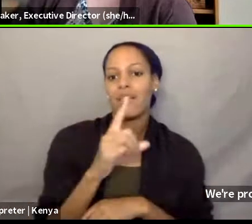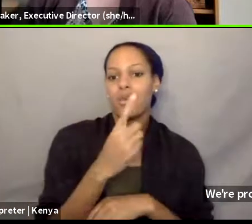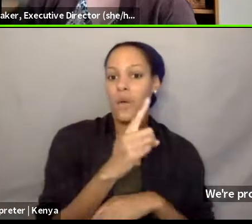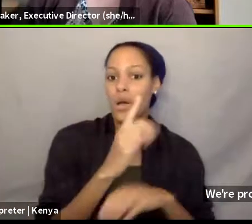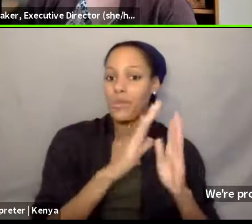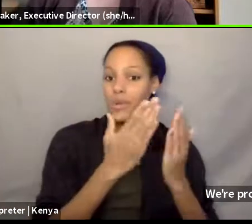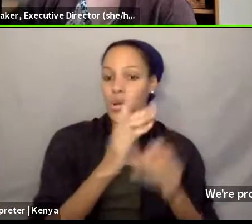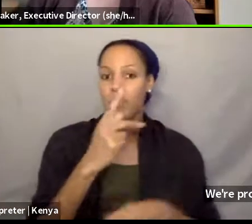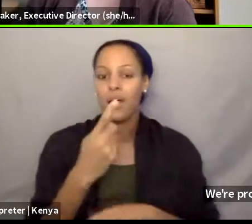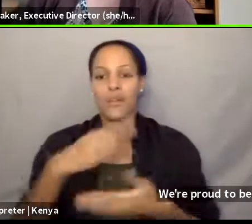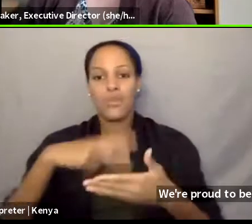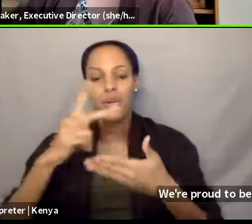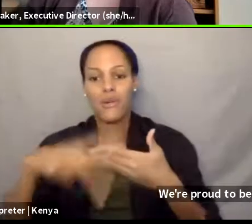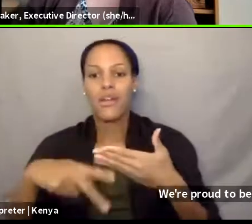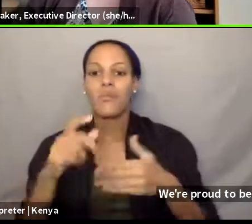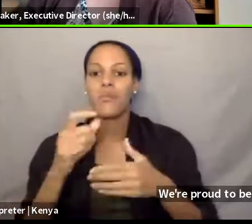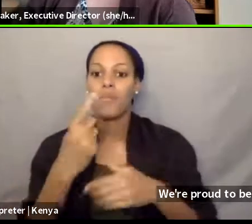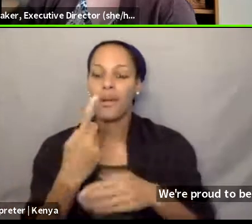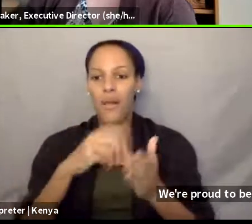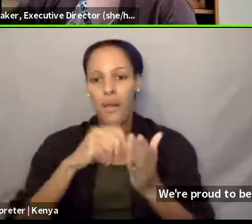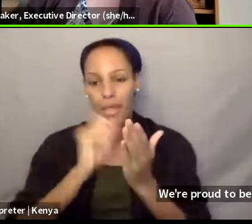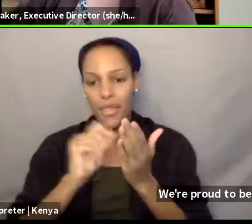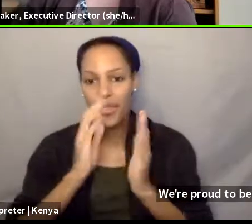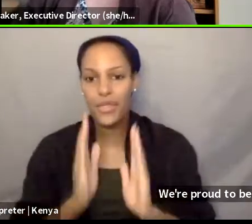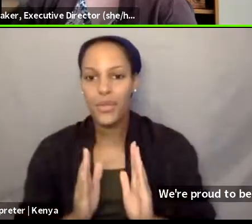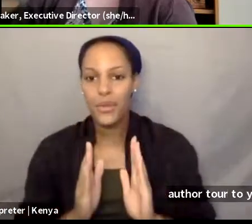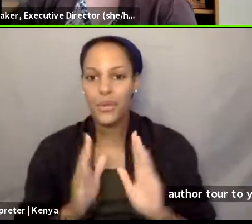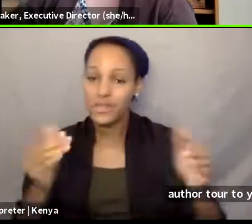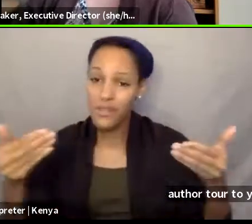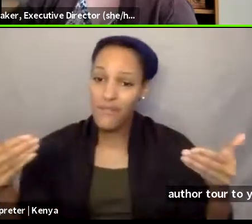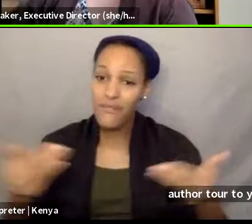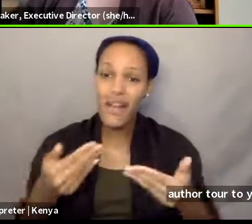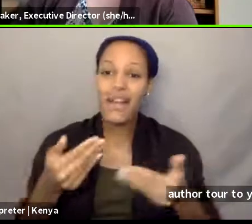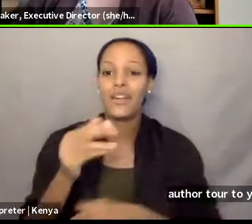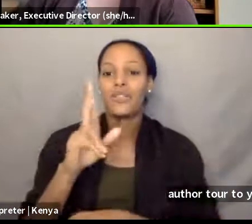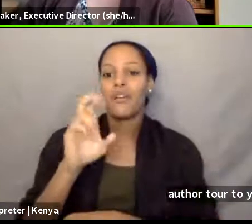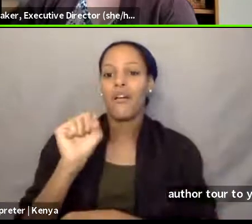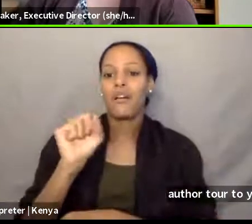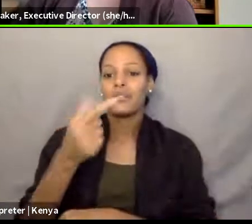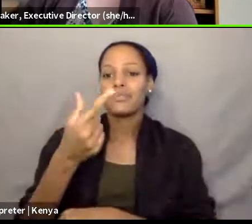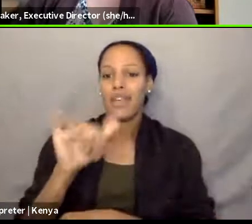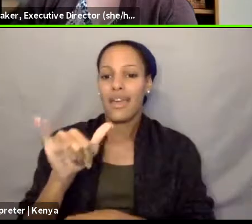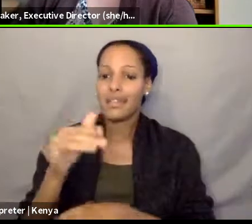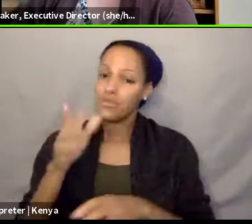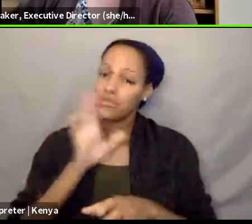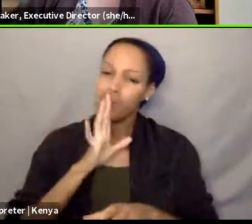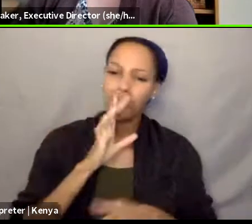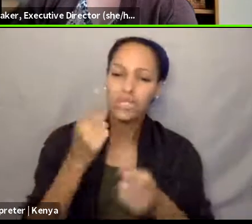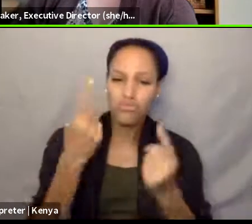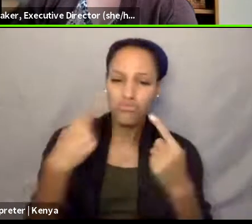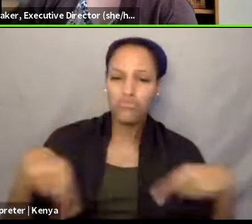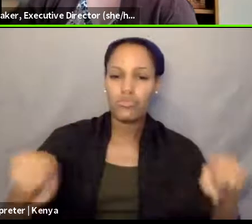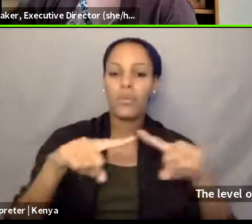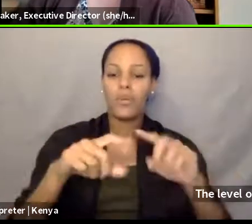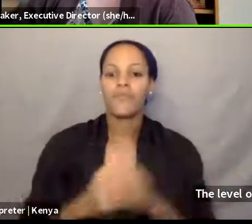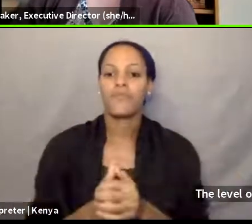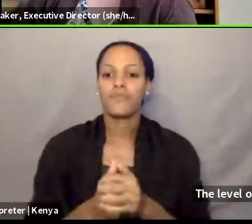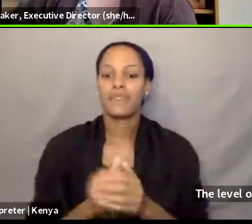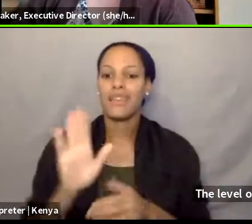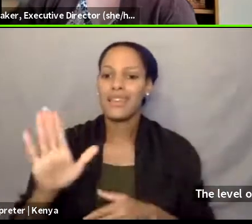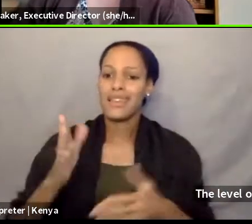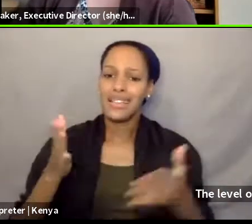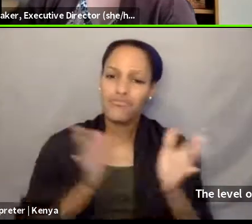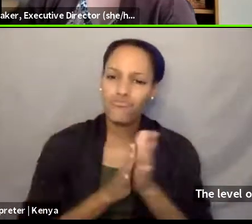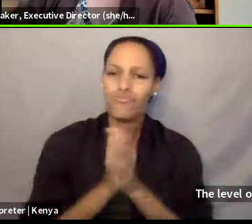to you virtually so we can also gather to hear Ross Gay speak. The level of enthusiasm for his collection of